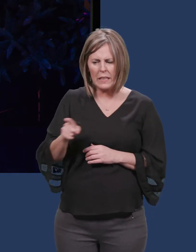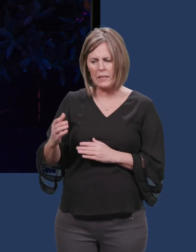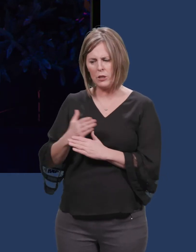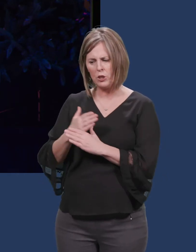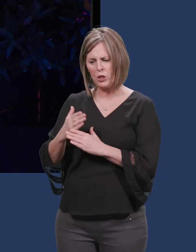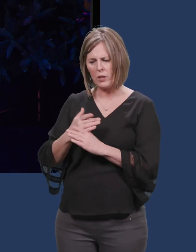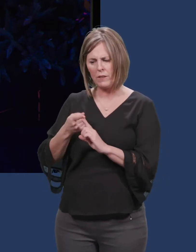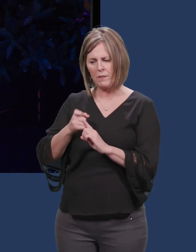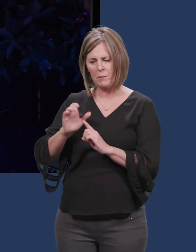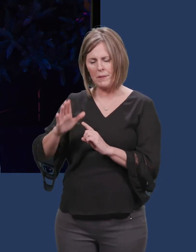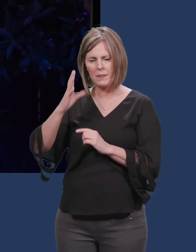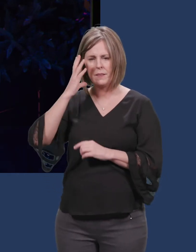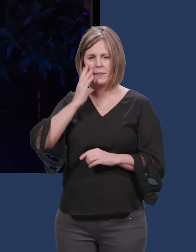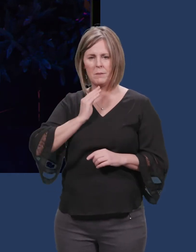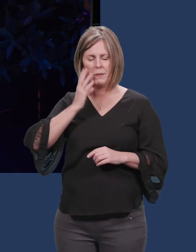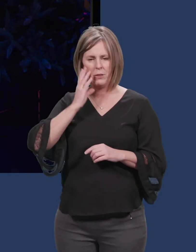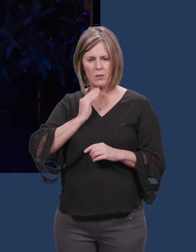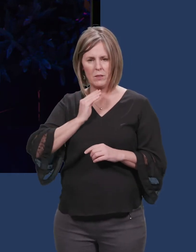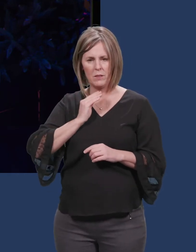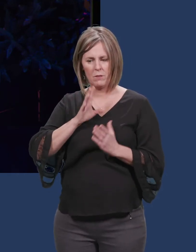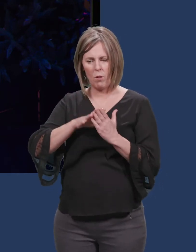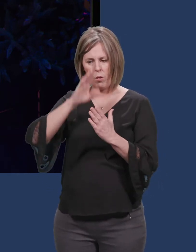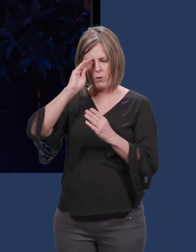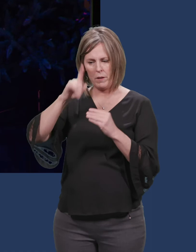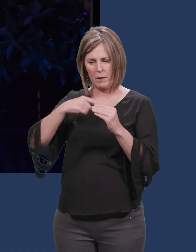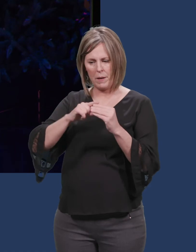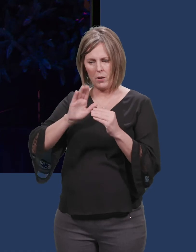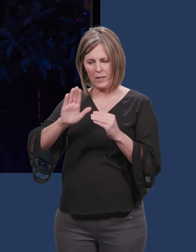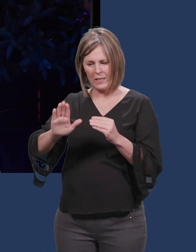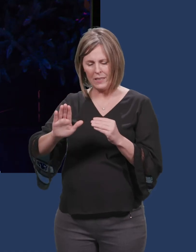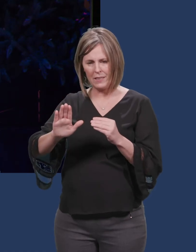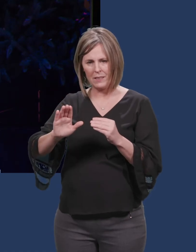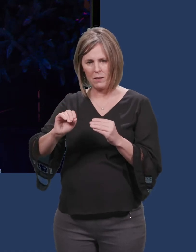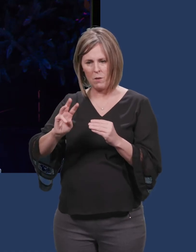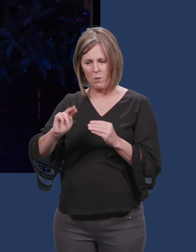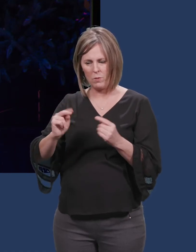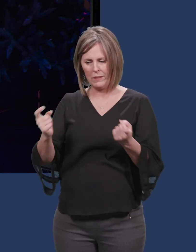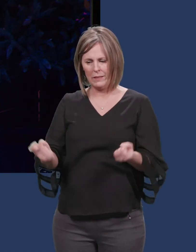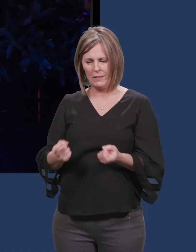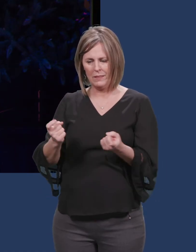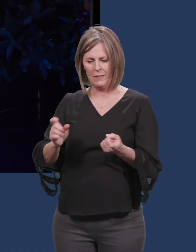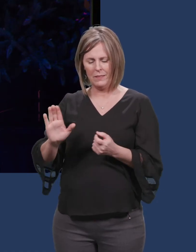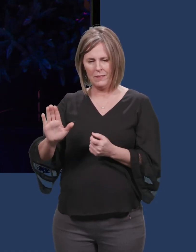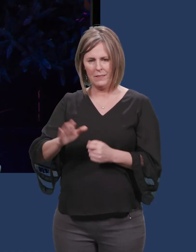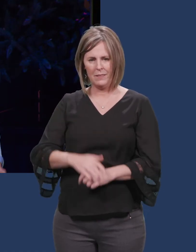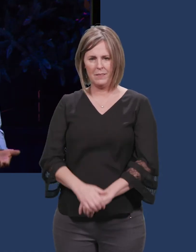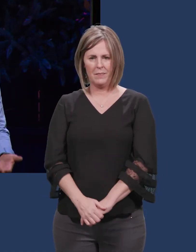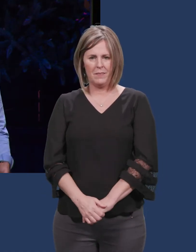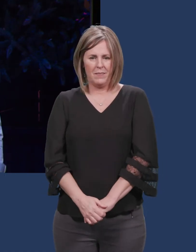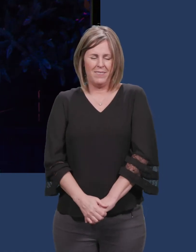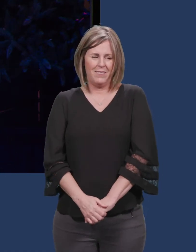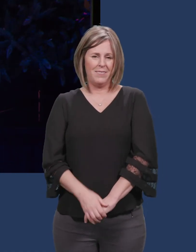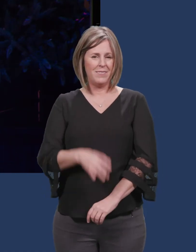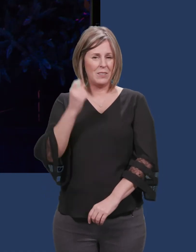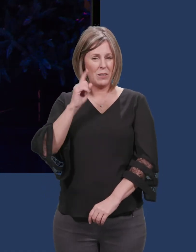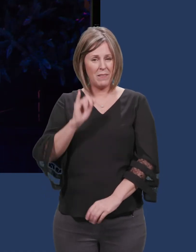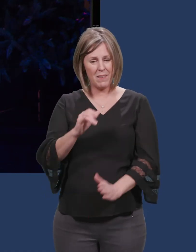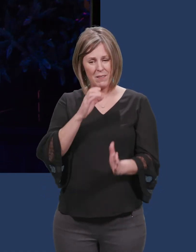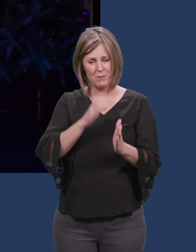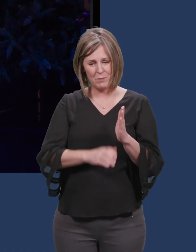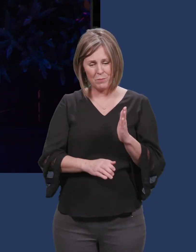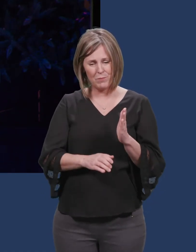own experience of learning about his own sinful heart. See,